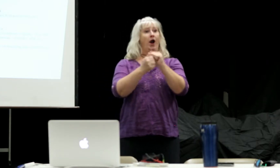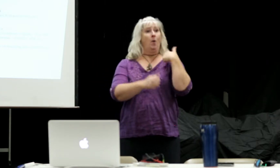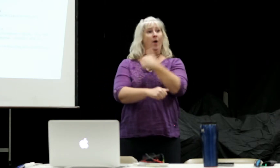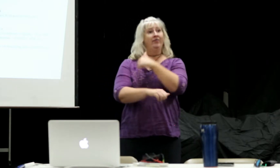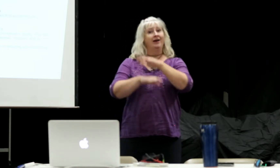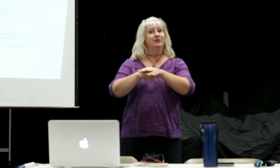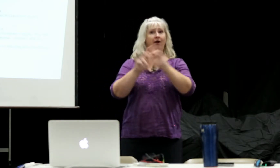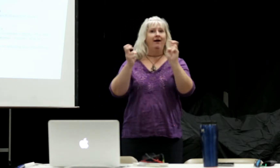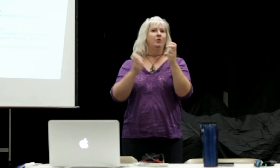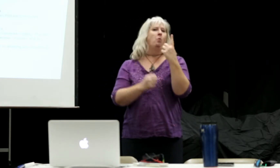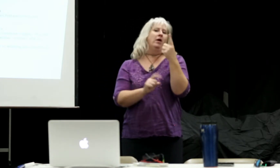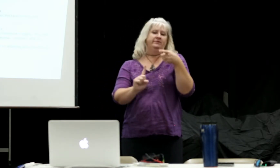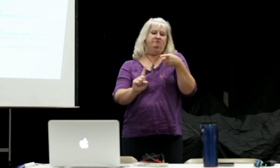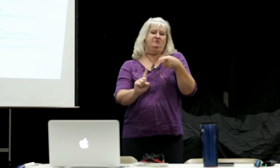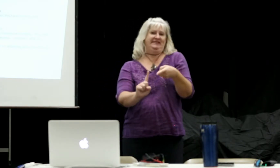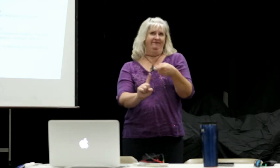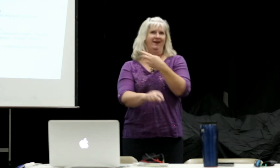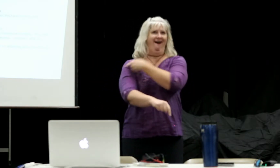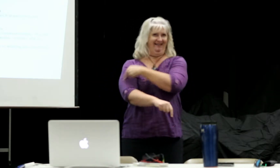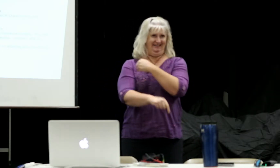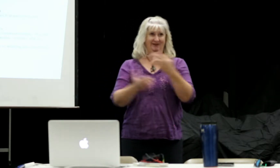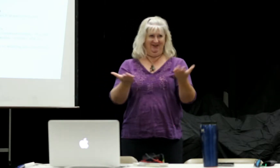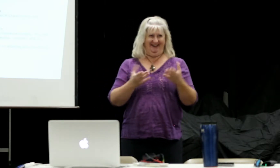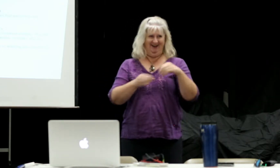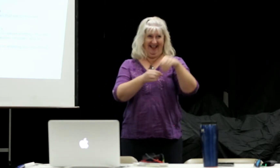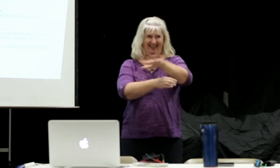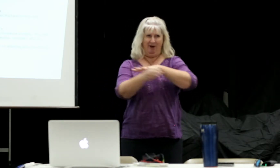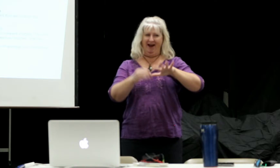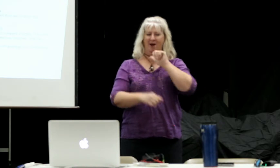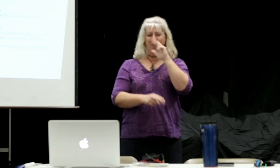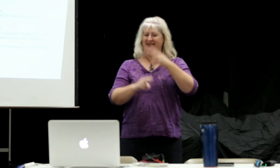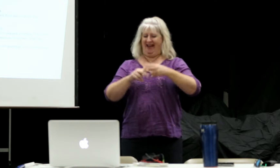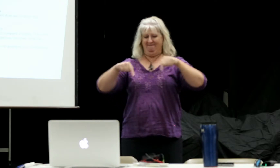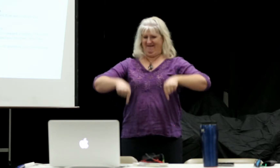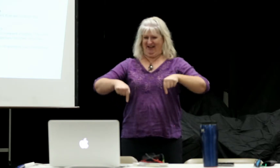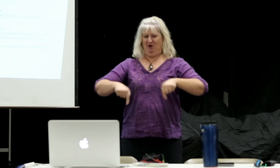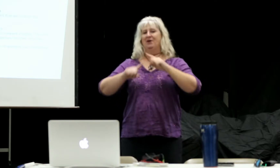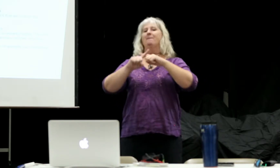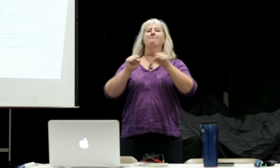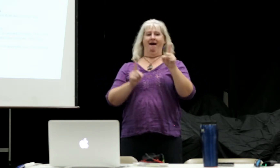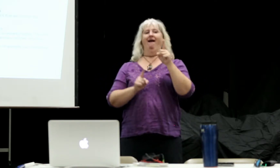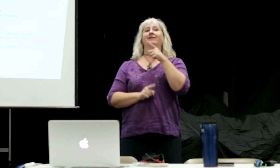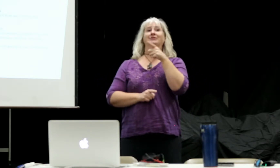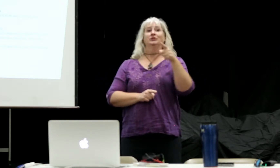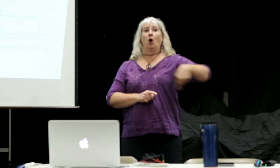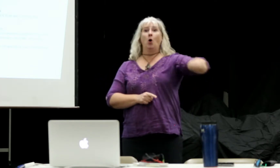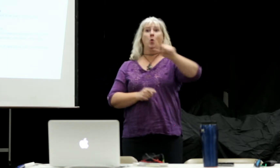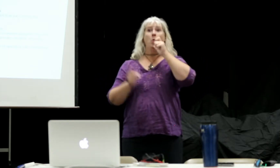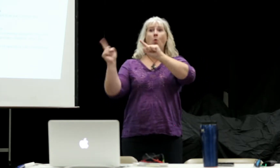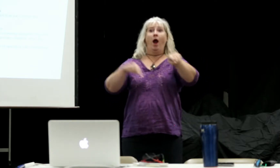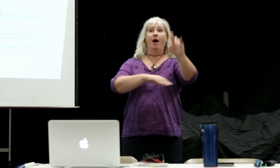the Disability Rights Council. So there is one specific hospital here in the area that I will not